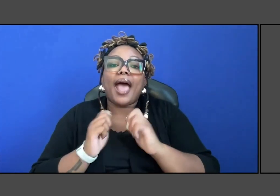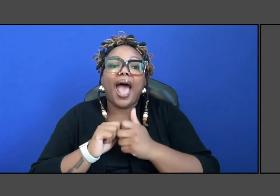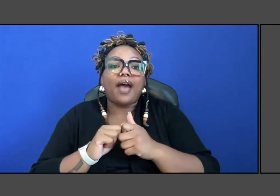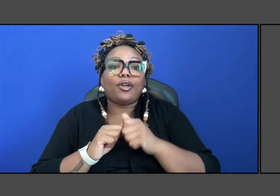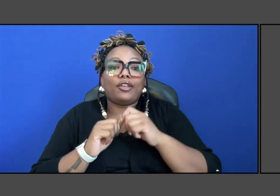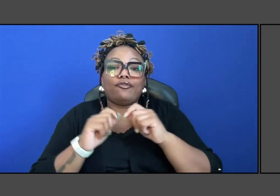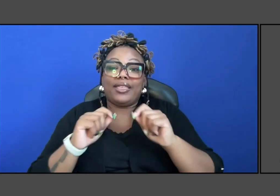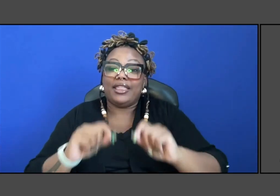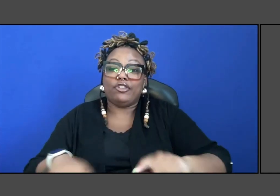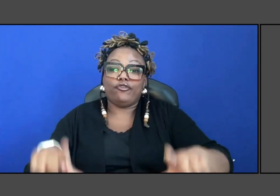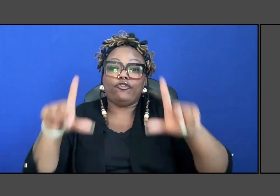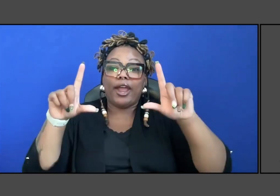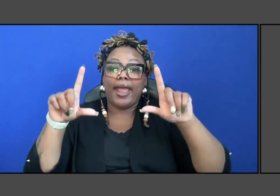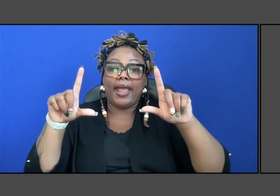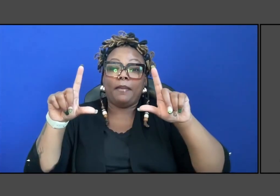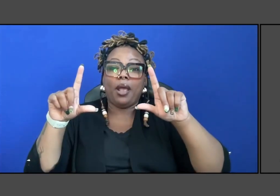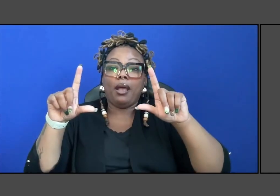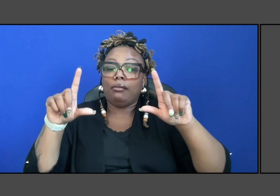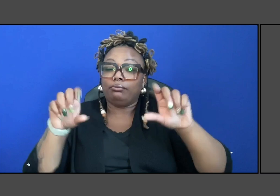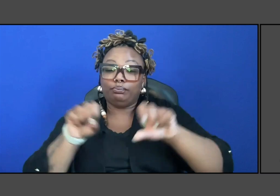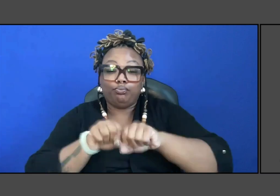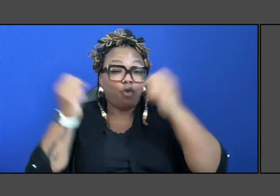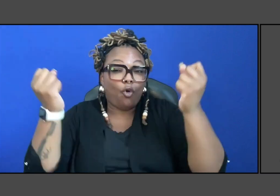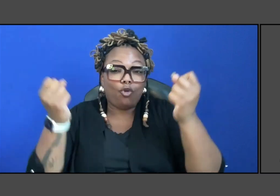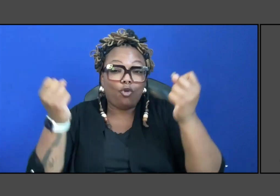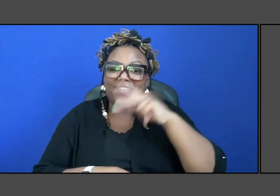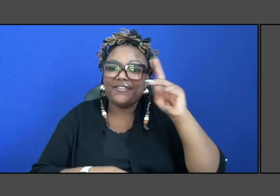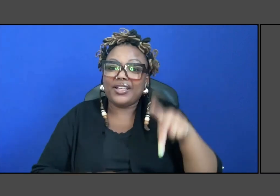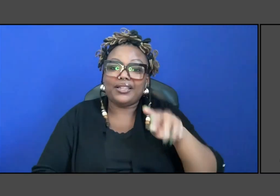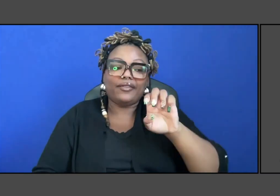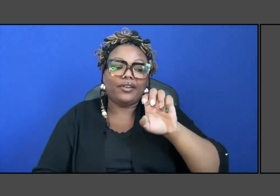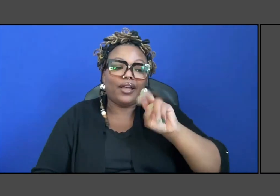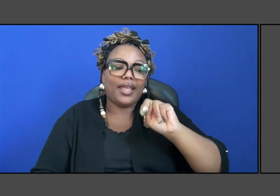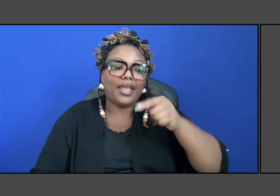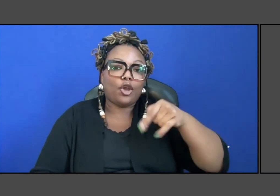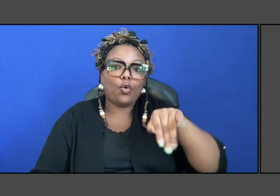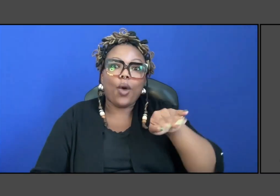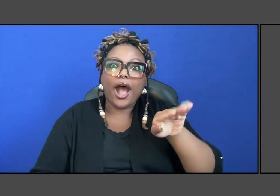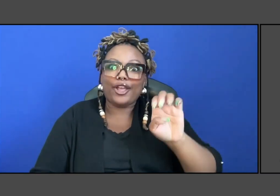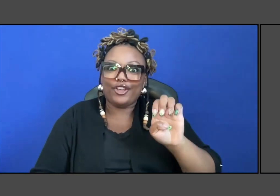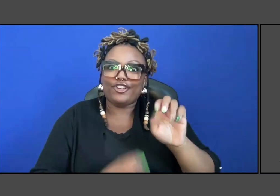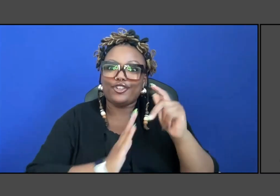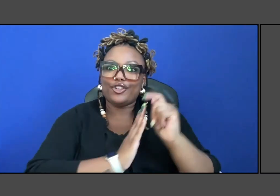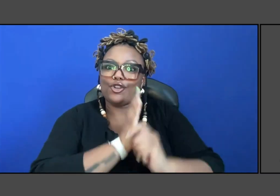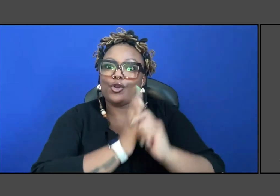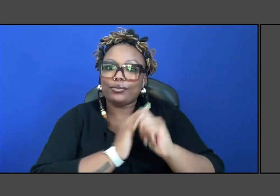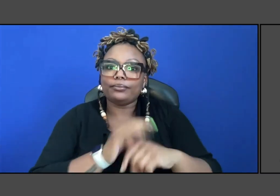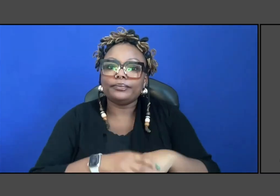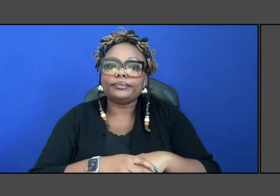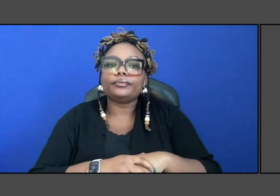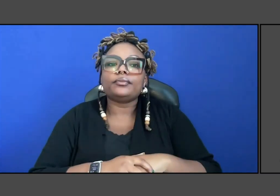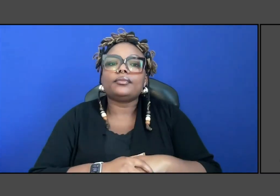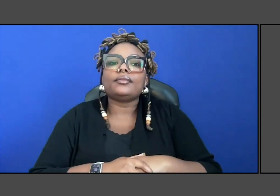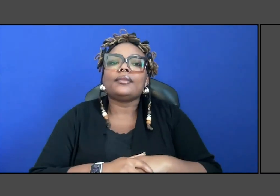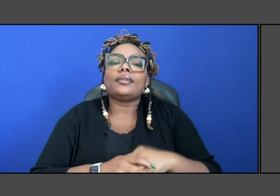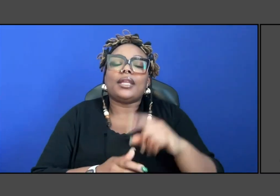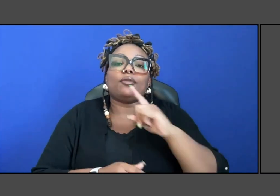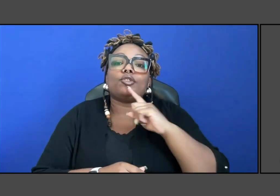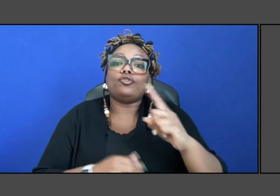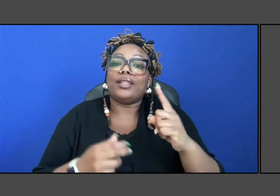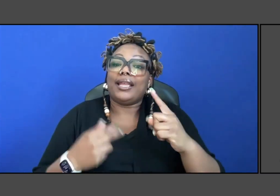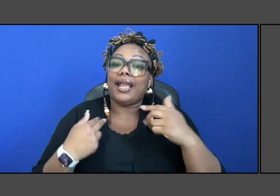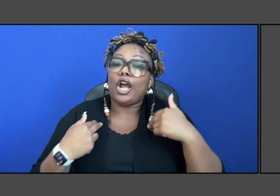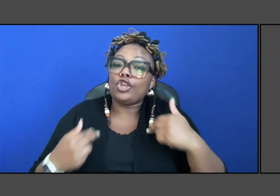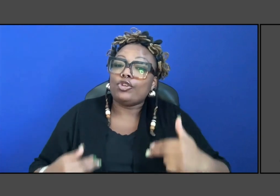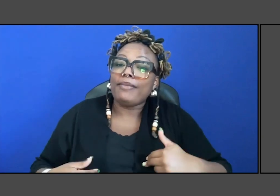Philadelphia Inquirer, right? I mean, there was a vibrating humanity and beauty